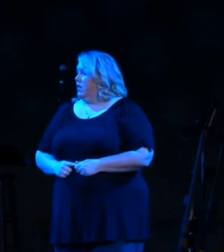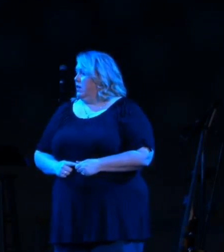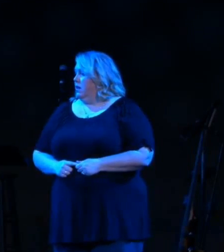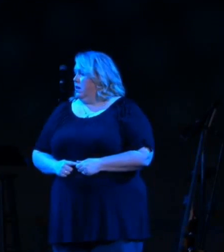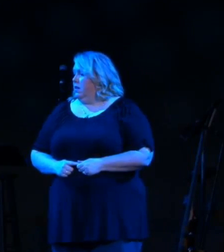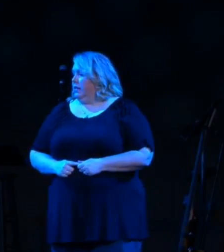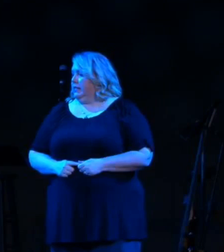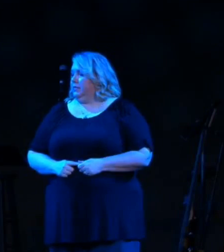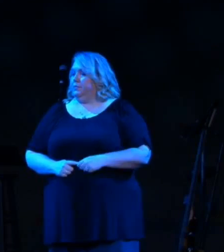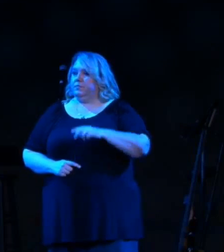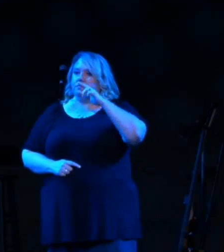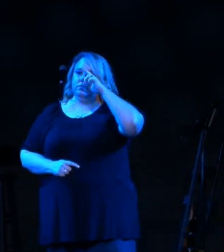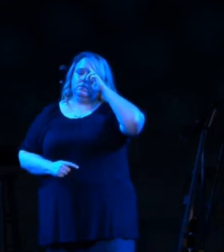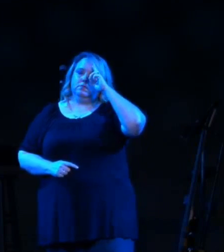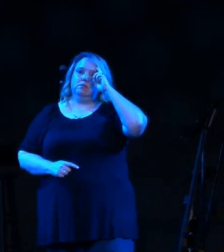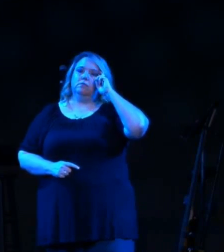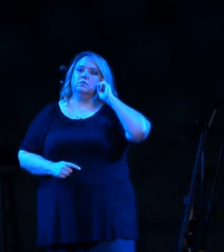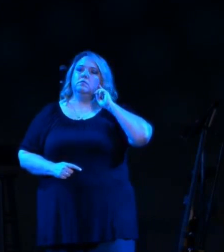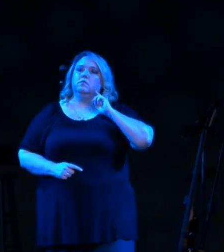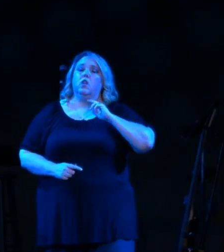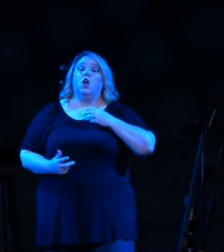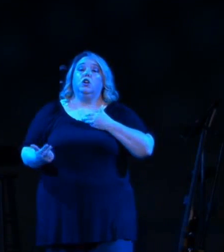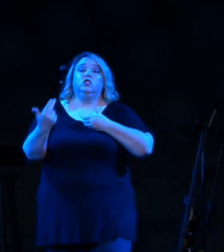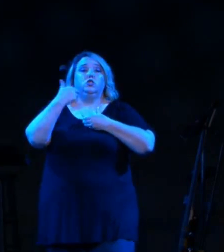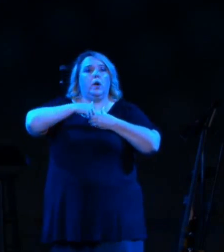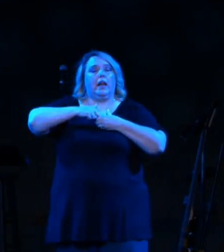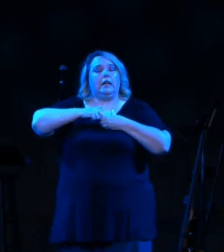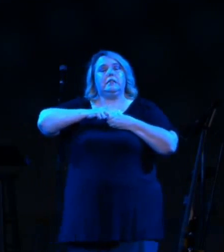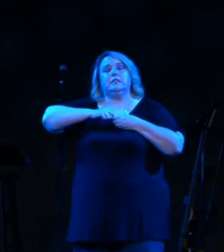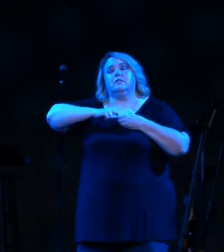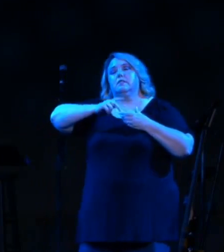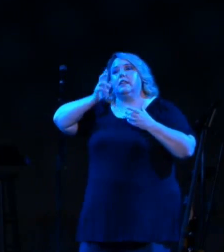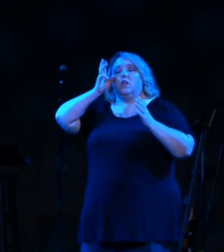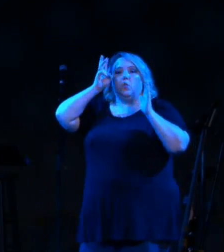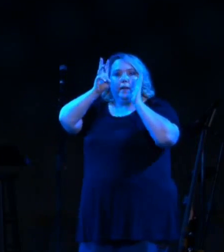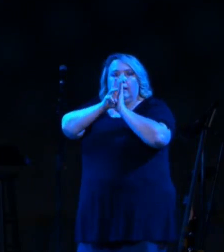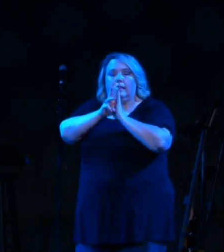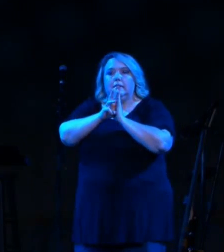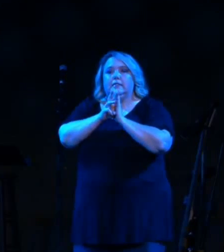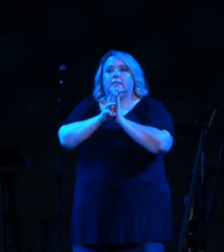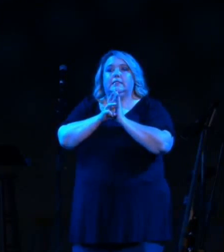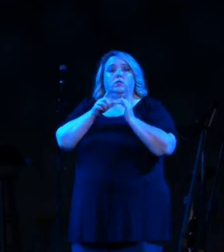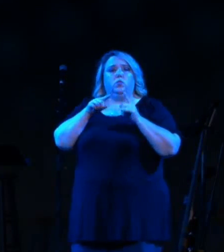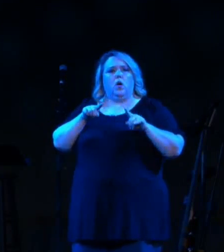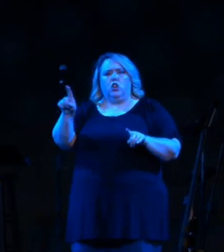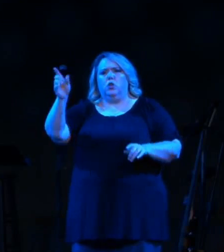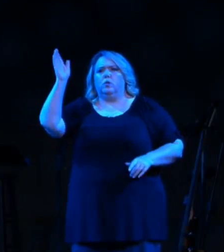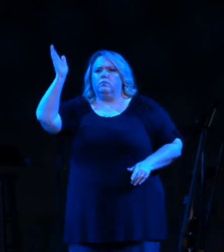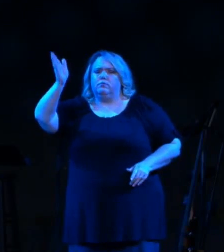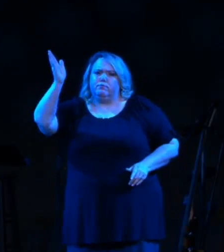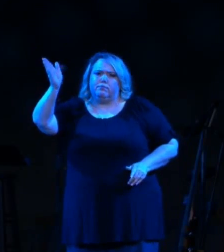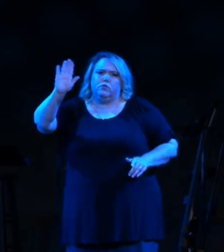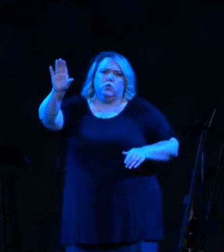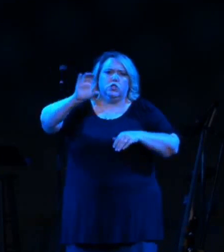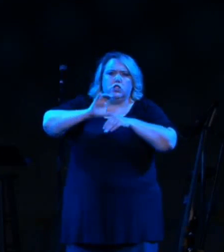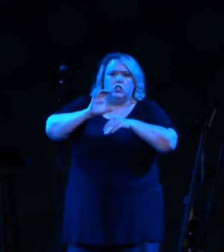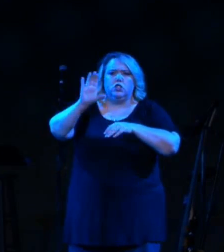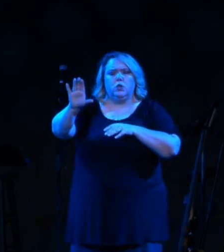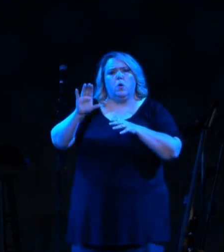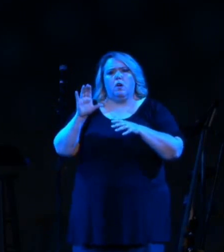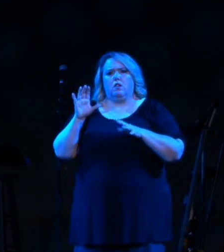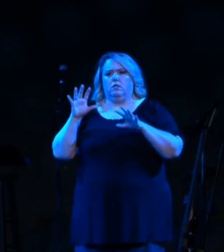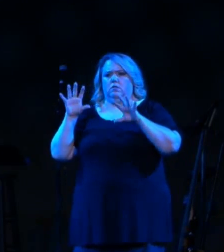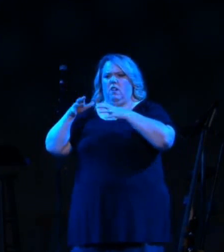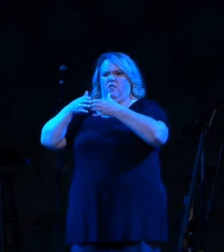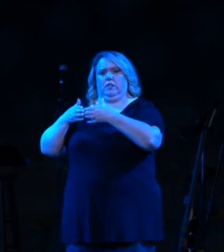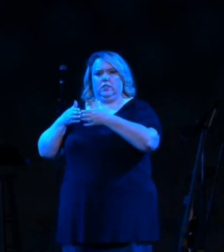Join us in our witness as you give witness in your churches, in your conference,